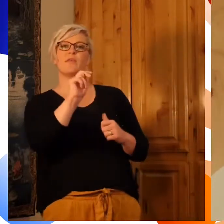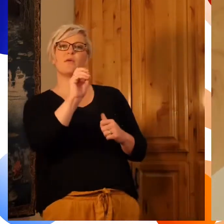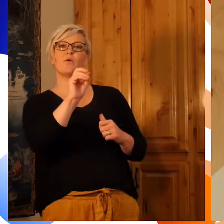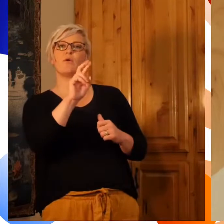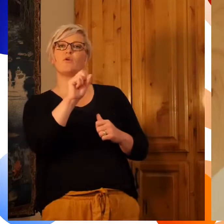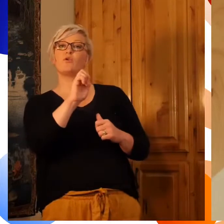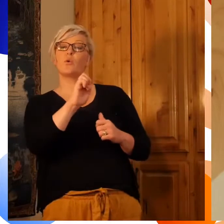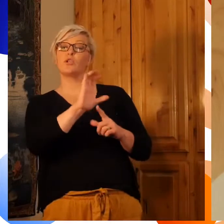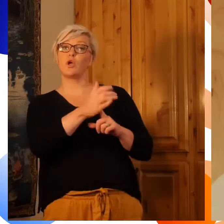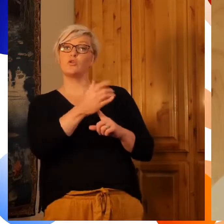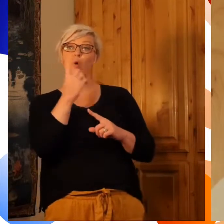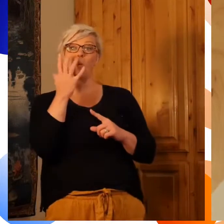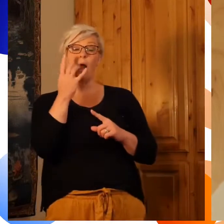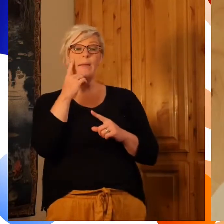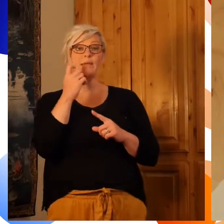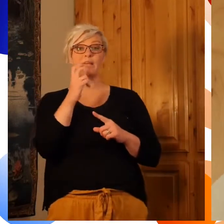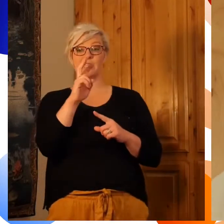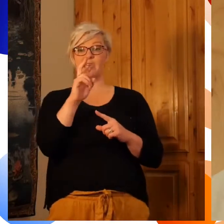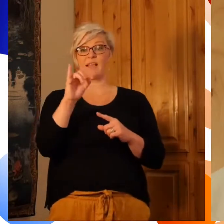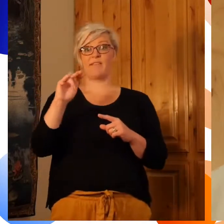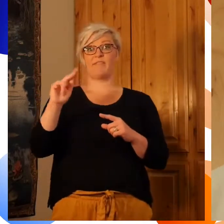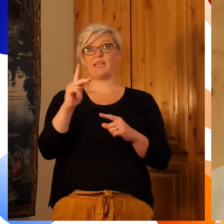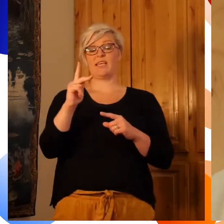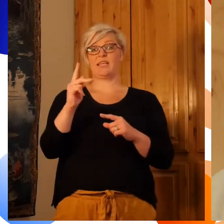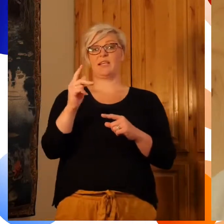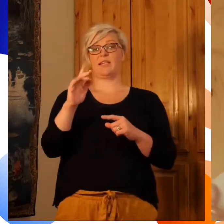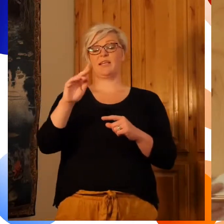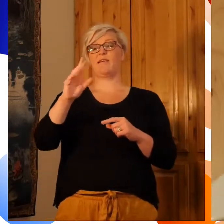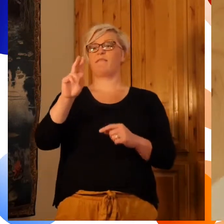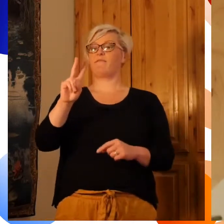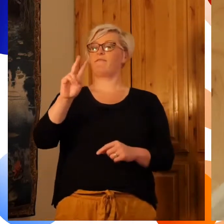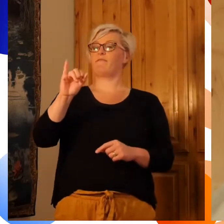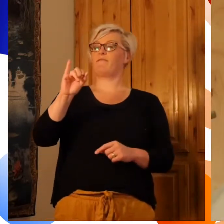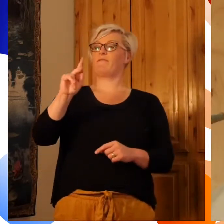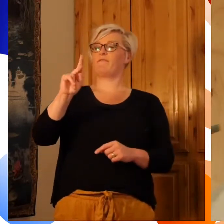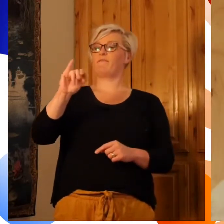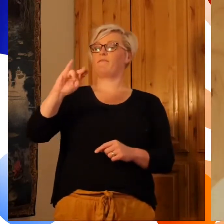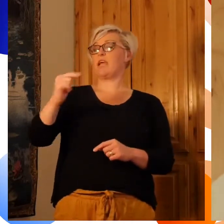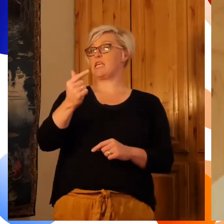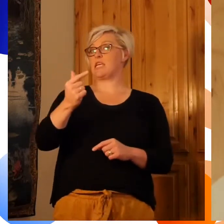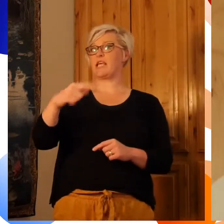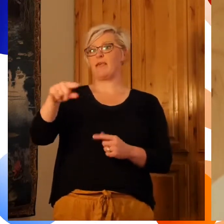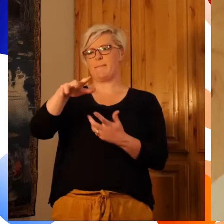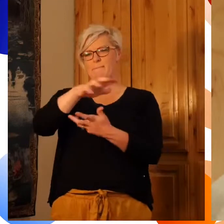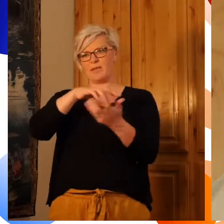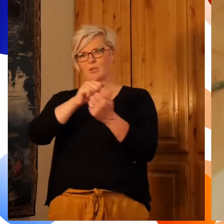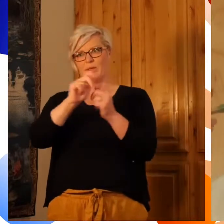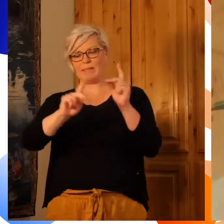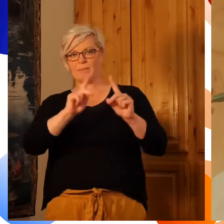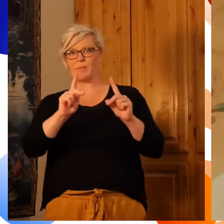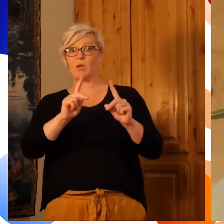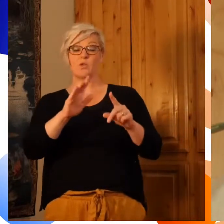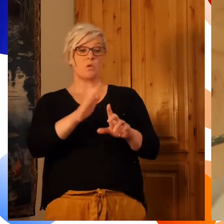raids from there, and they mixed with the people quite a bit. So the music and the language is very much a mixture